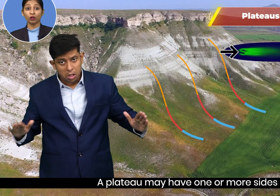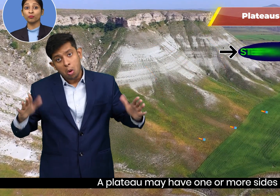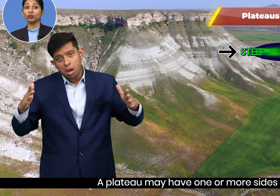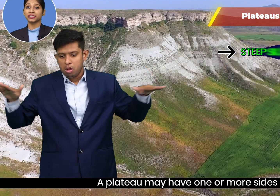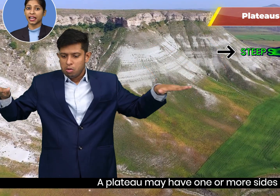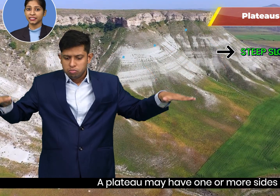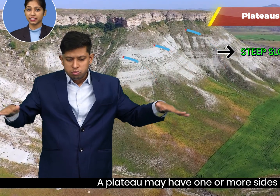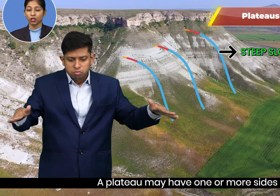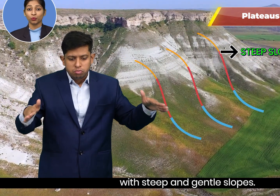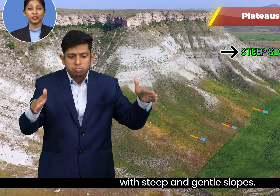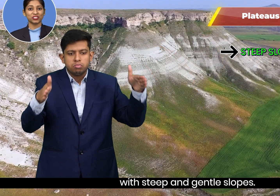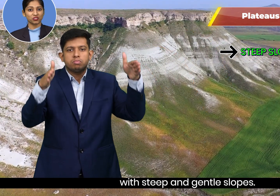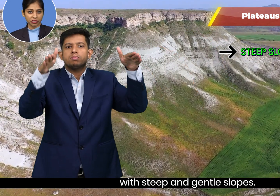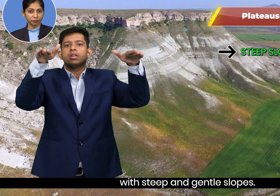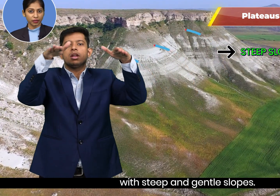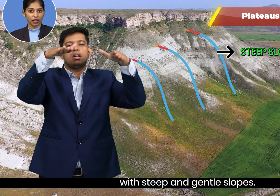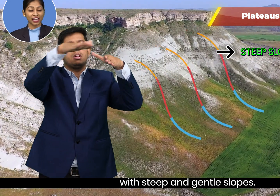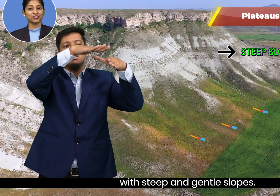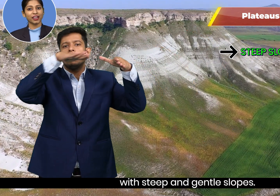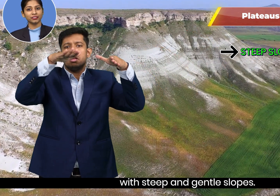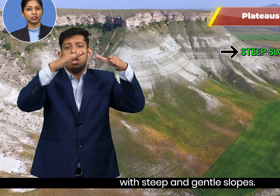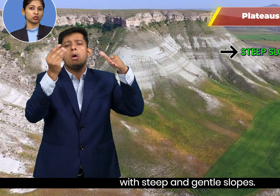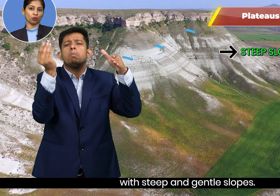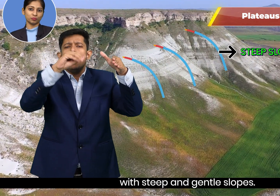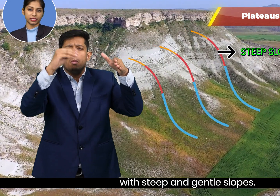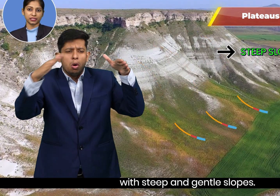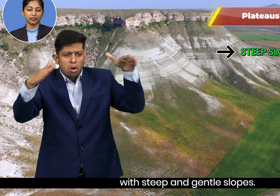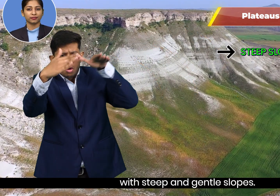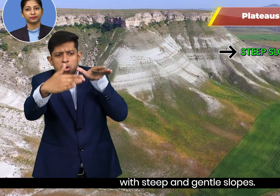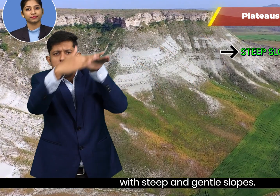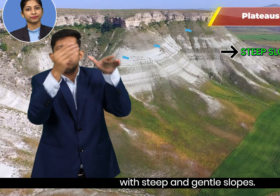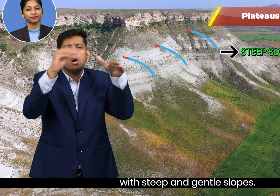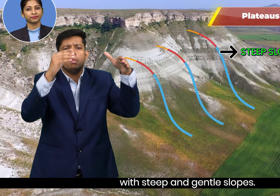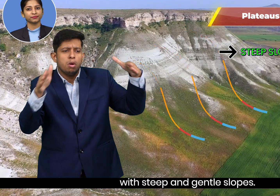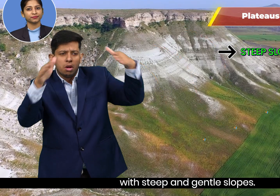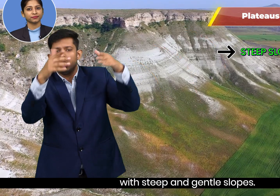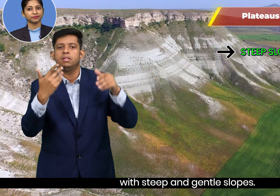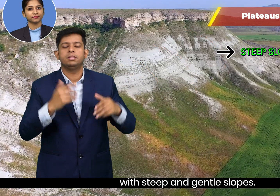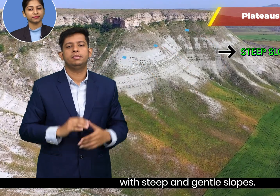one or more sides with steep and gentle slopes.